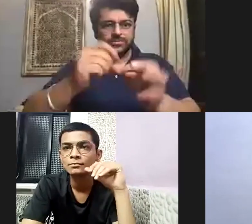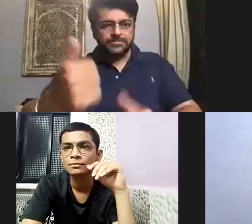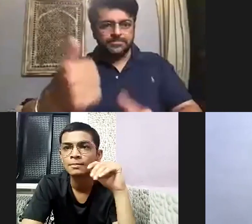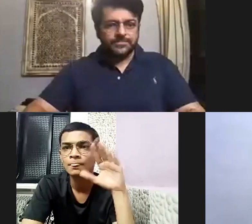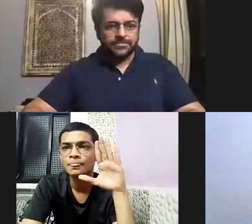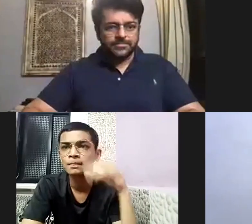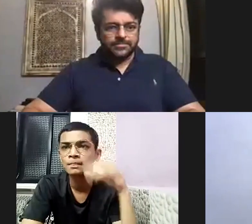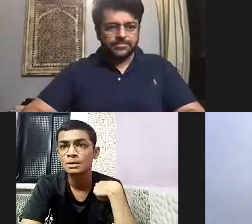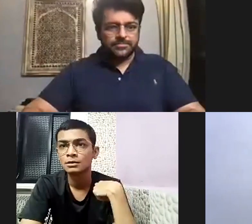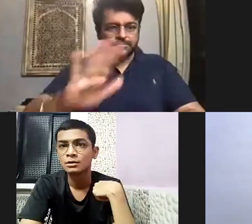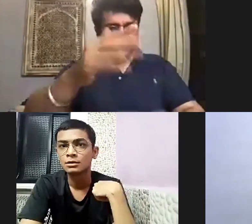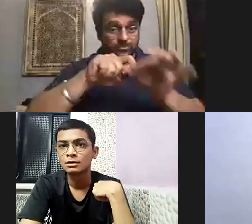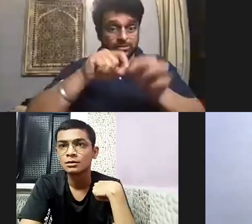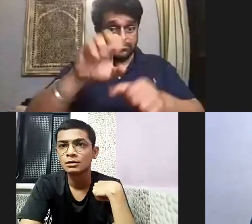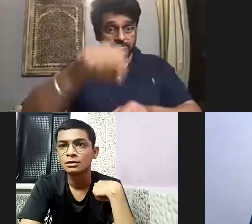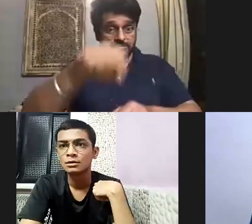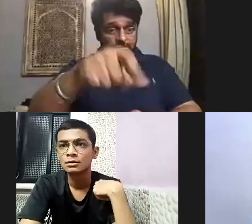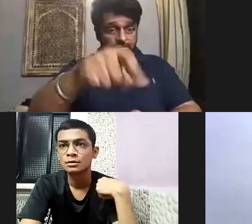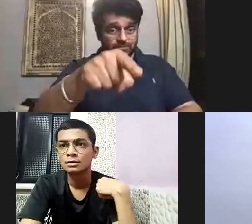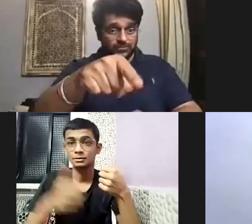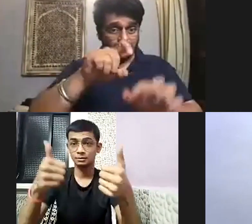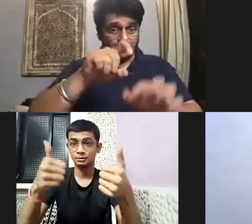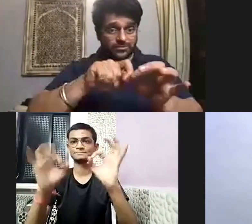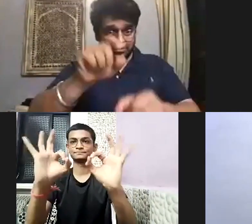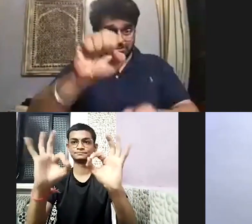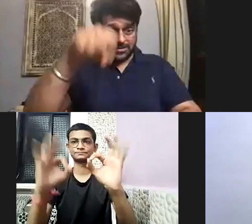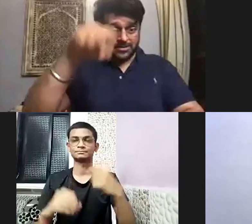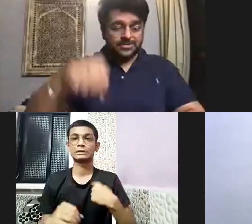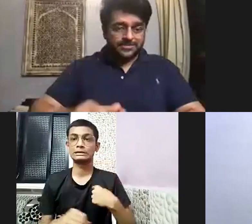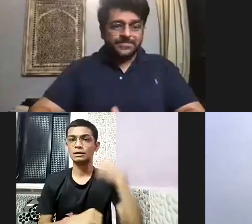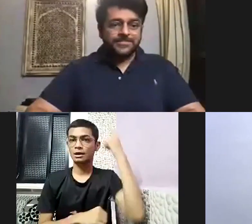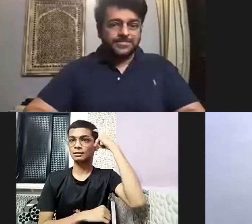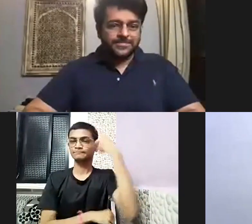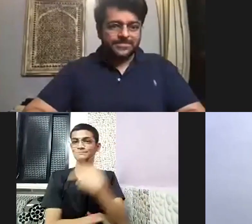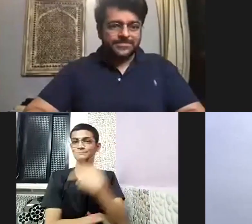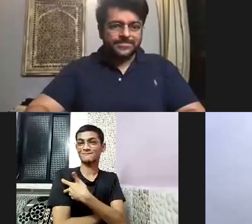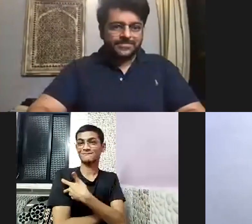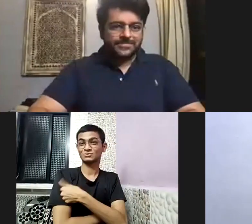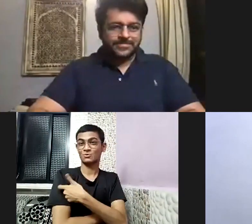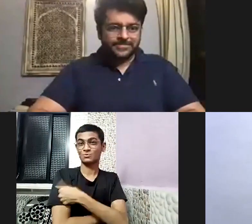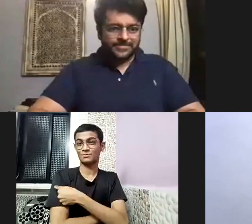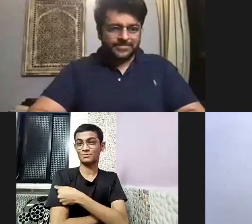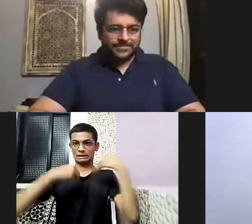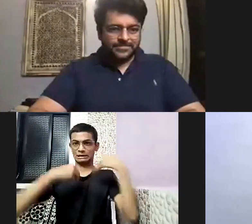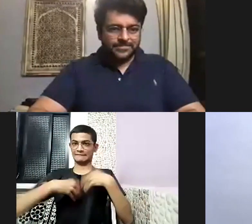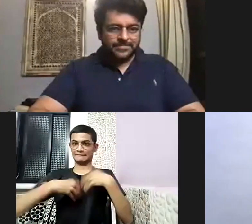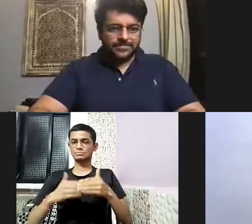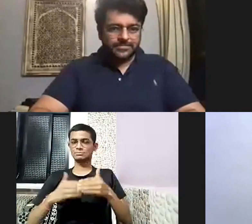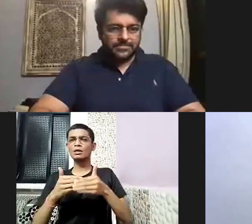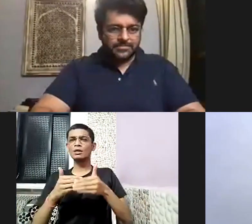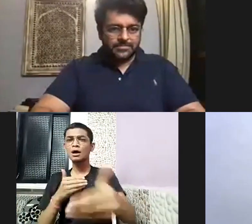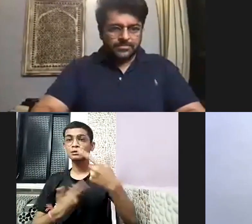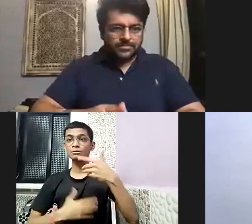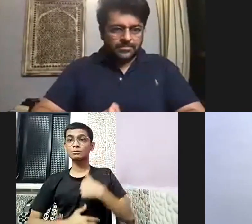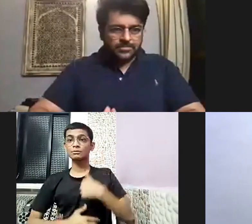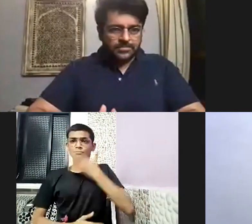Yeah, so Devang, you can start with the question. You have a question? Okay. So Devang is saying, like,